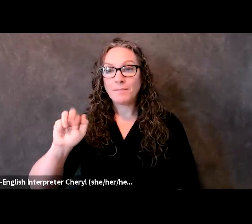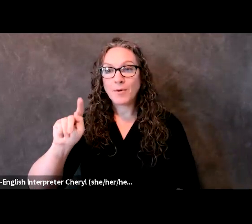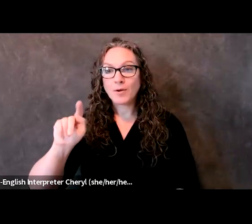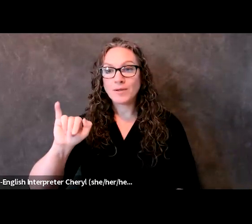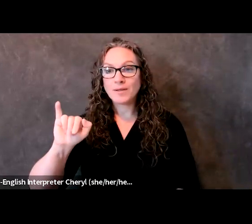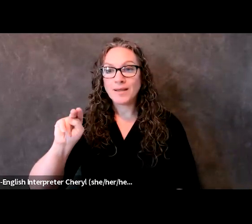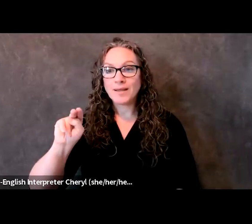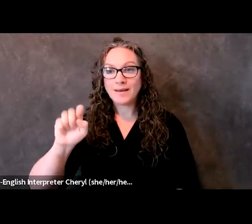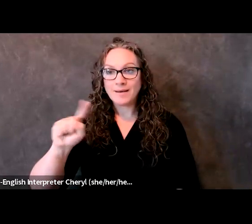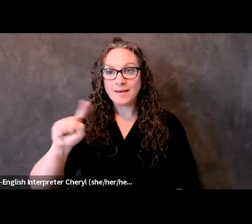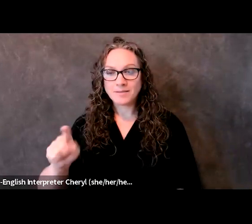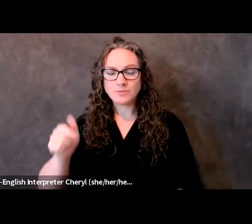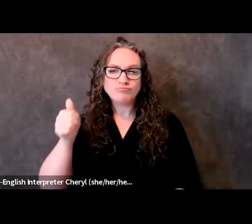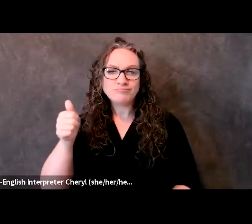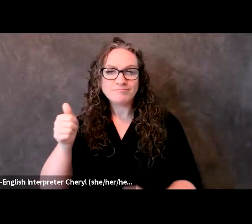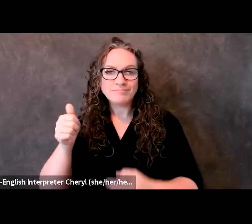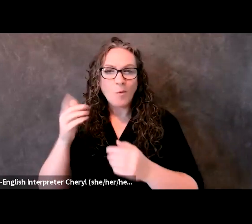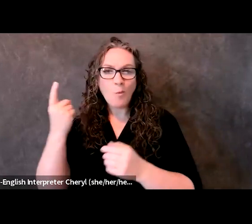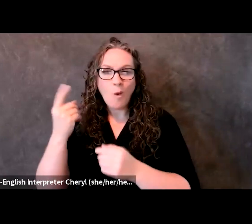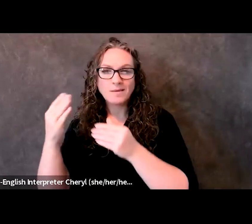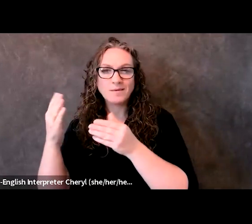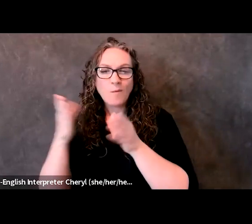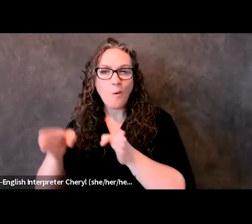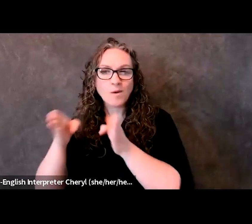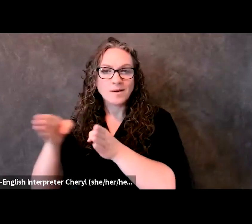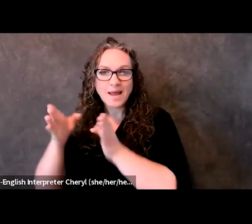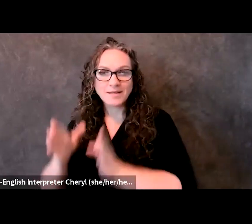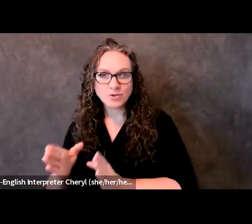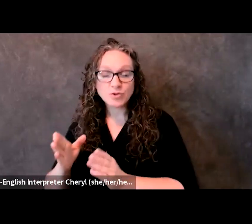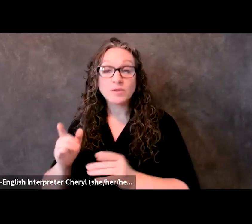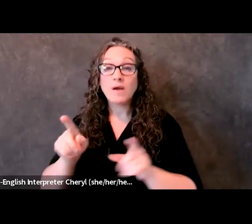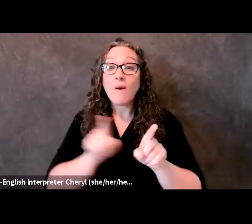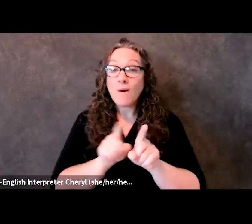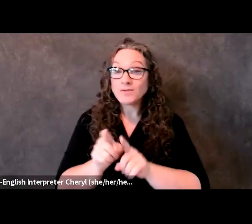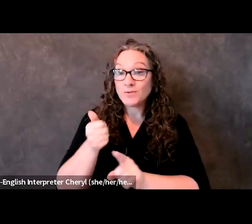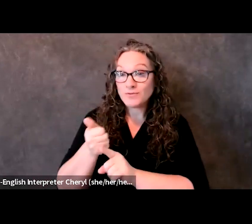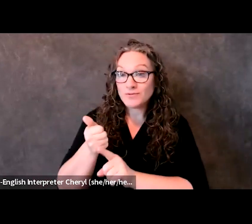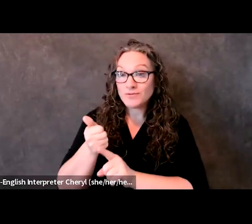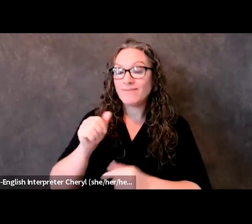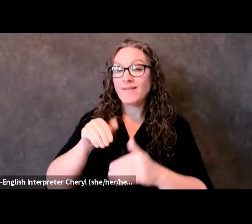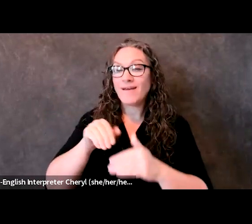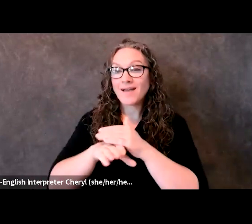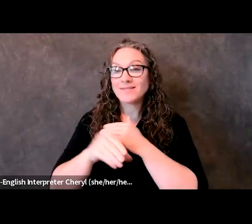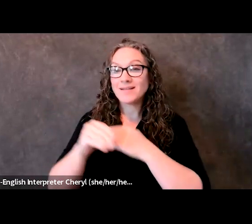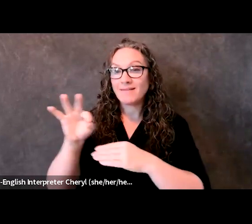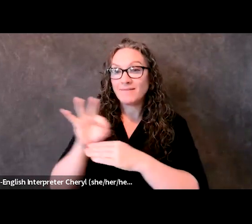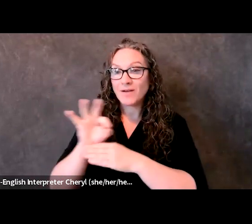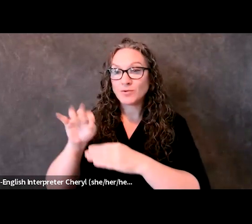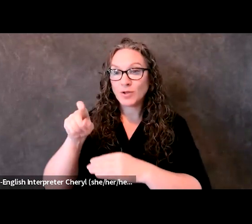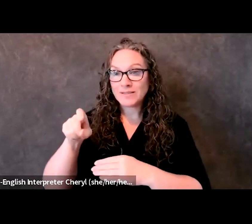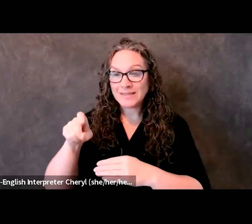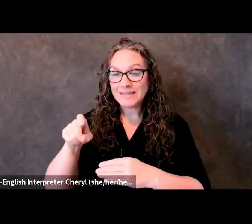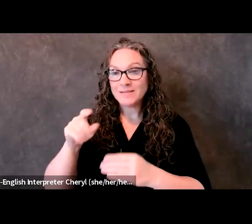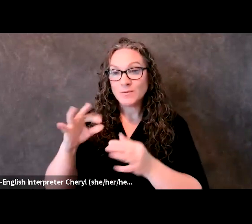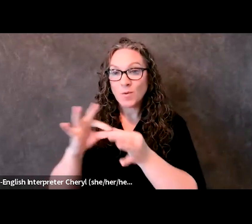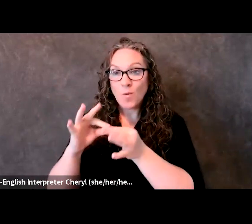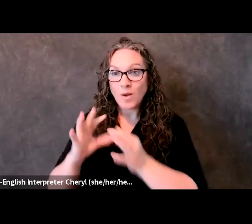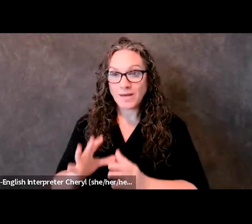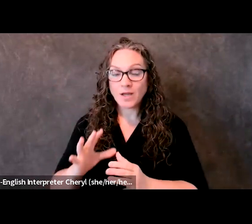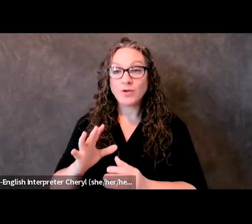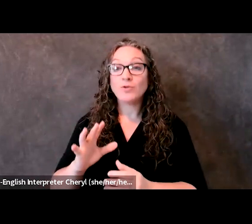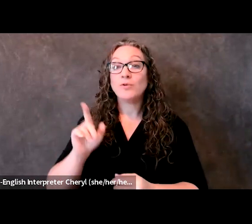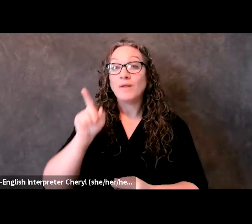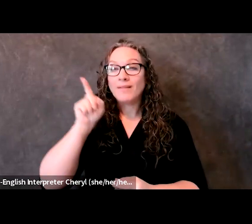organizers, is also the Access and Functional Needs Coordinator at the Colorado Division of Homeland